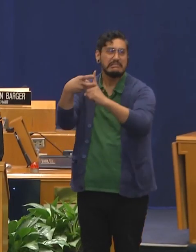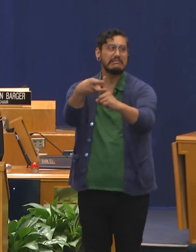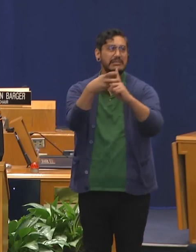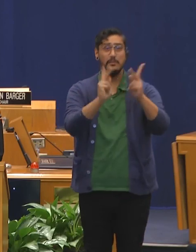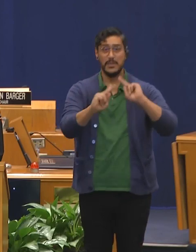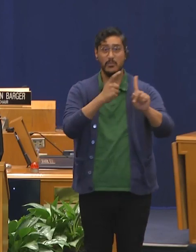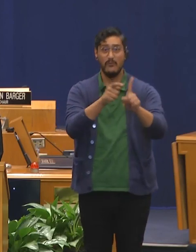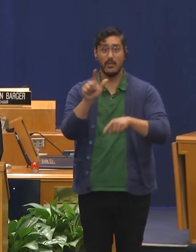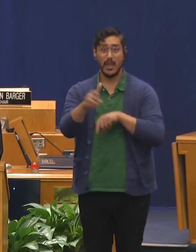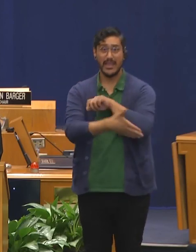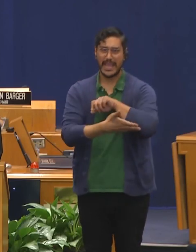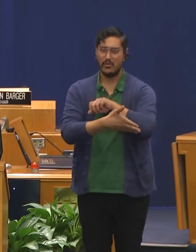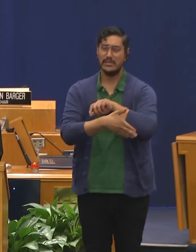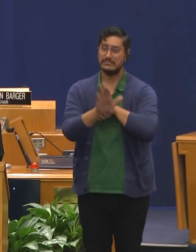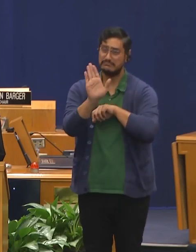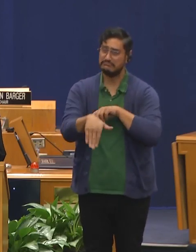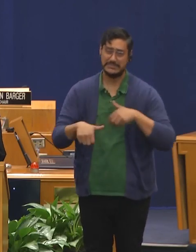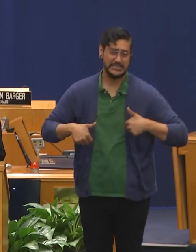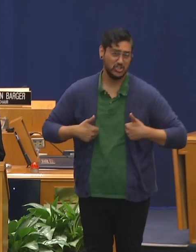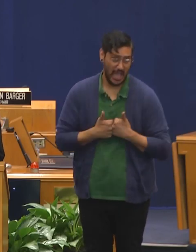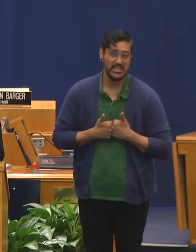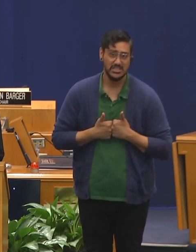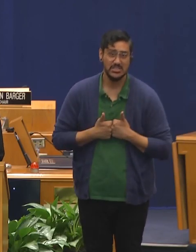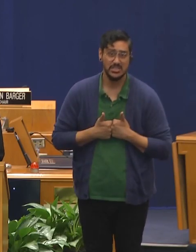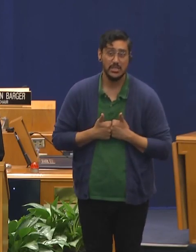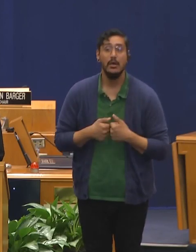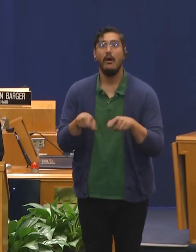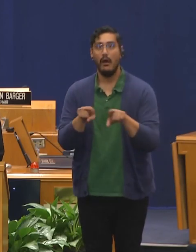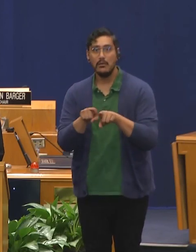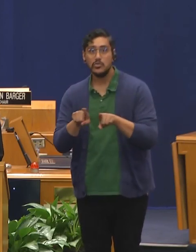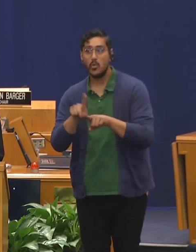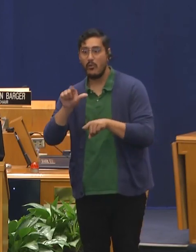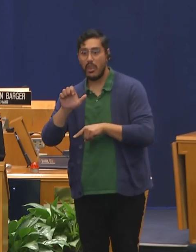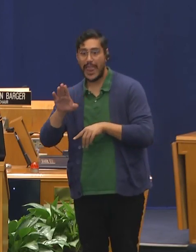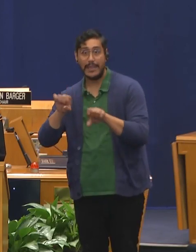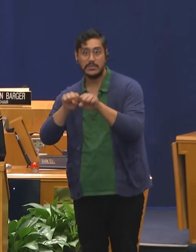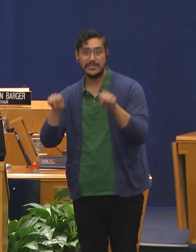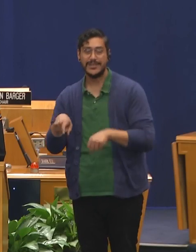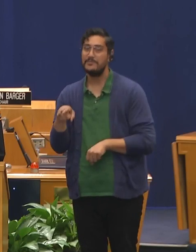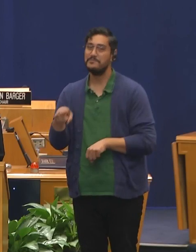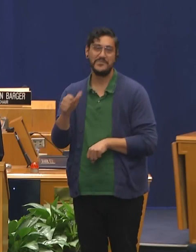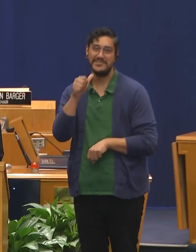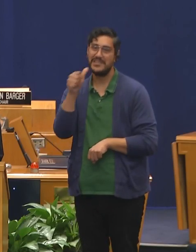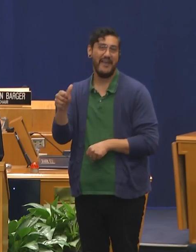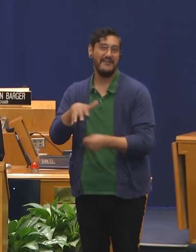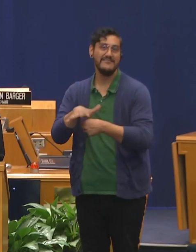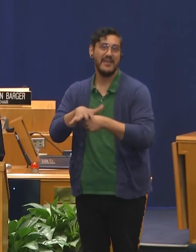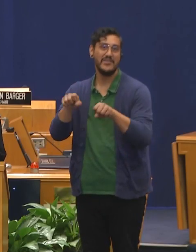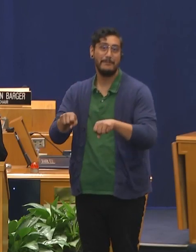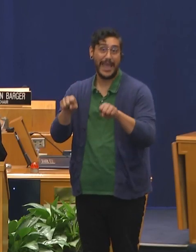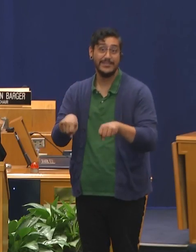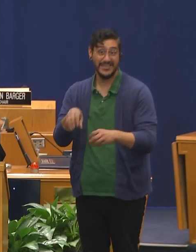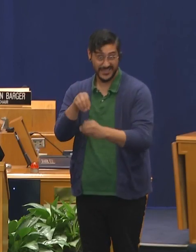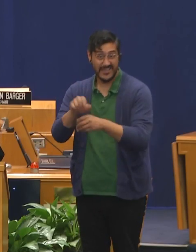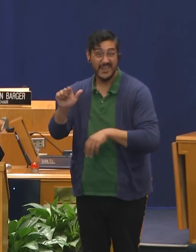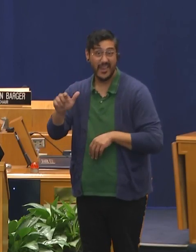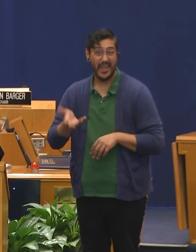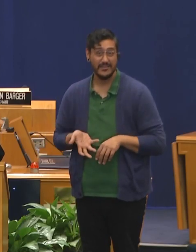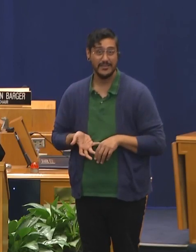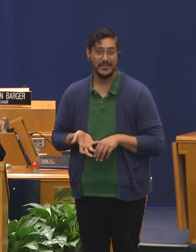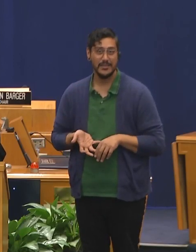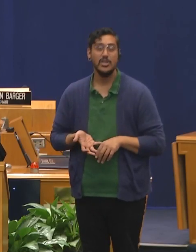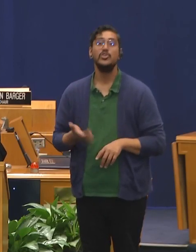challenge. On top of that, we came into a laboratory system where there was very little capacity, particularly in Los Angeles, and we took the tack that